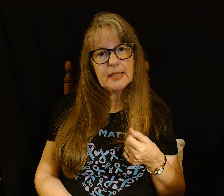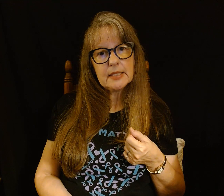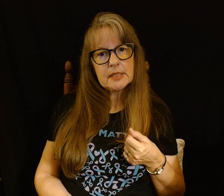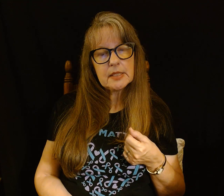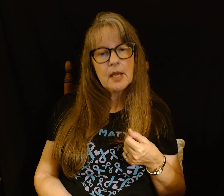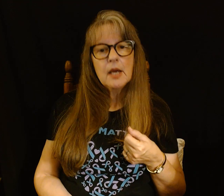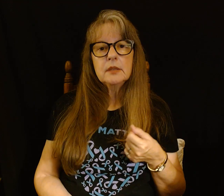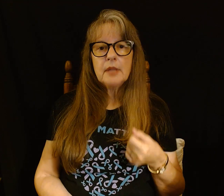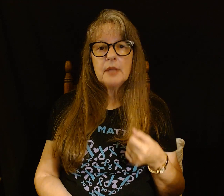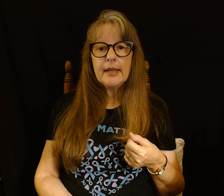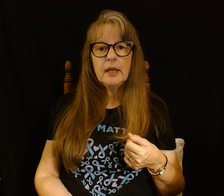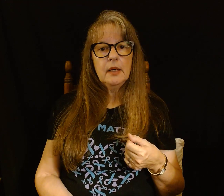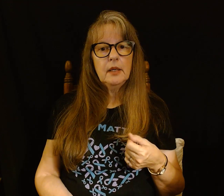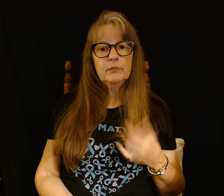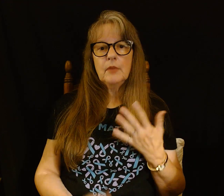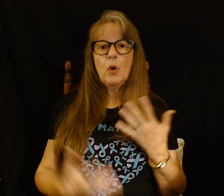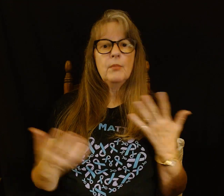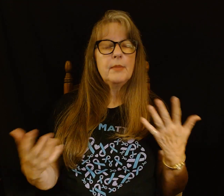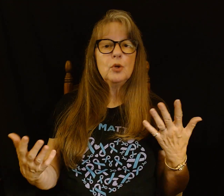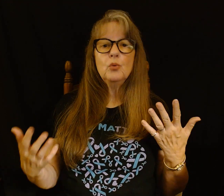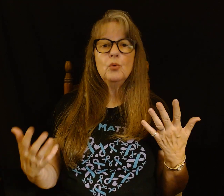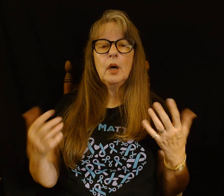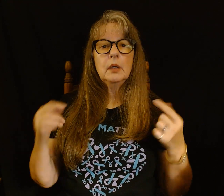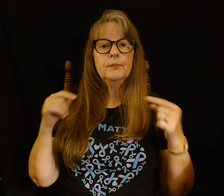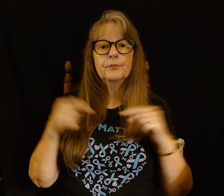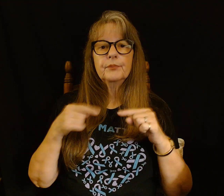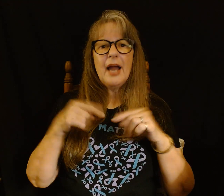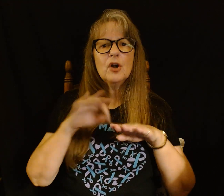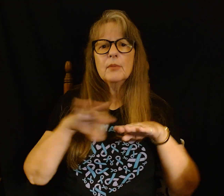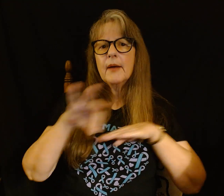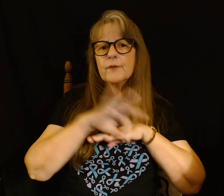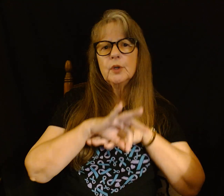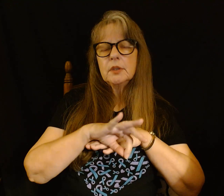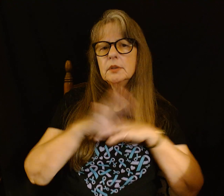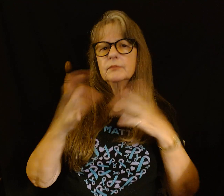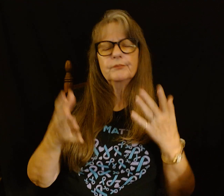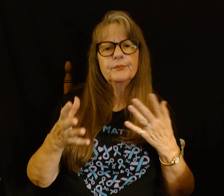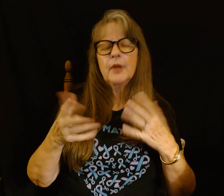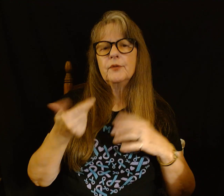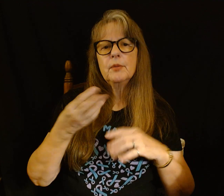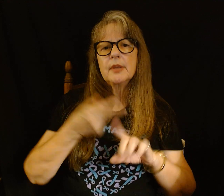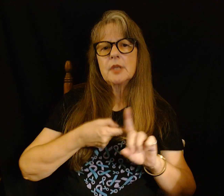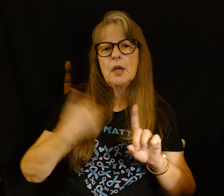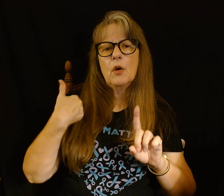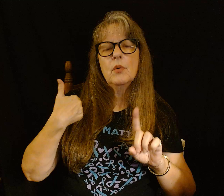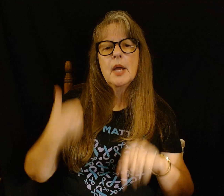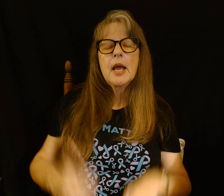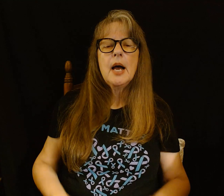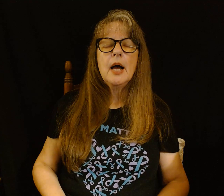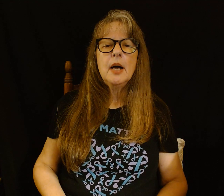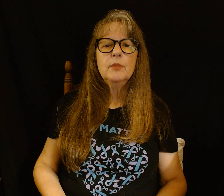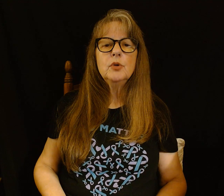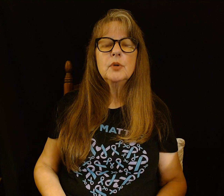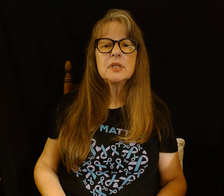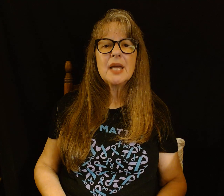is. Like, maybe you, I hurt my foot a few months ago. You could say,